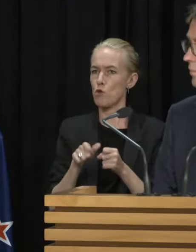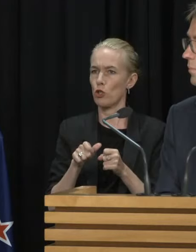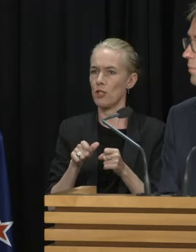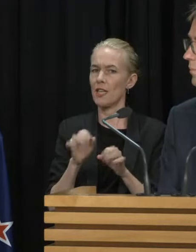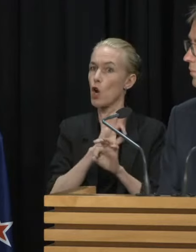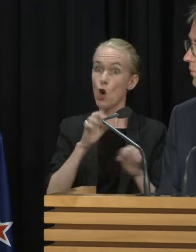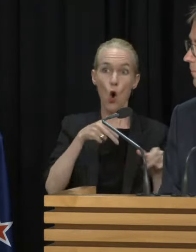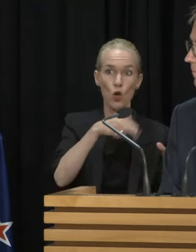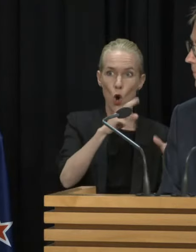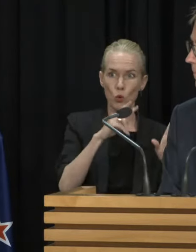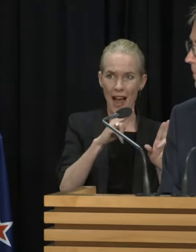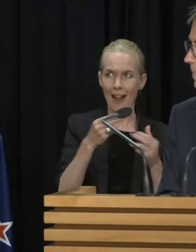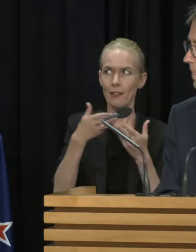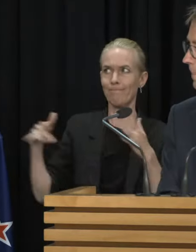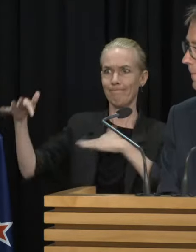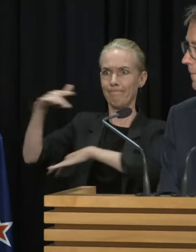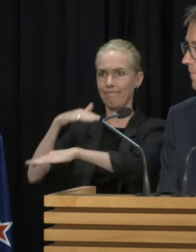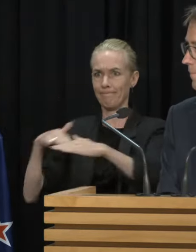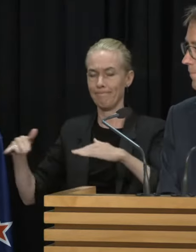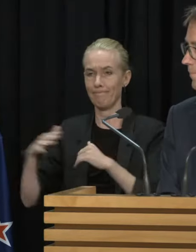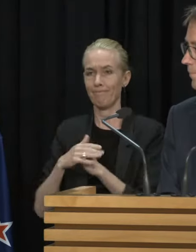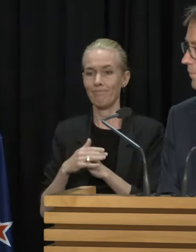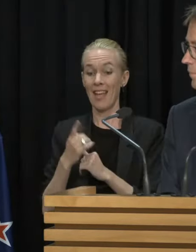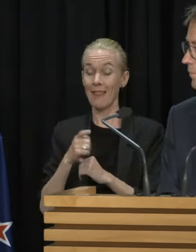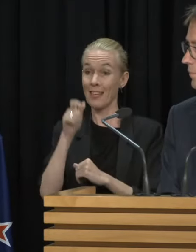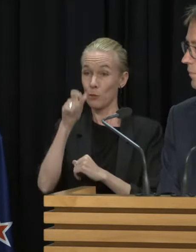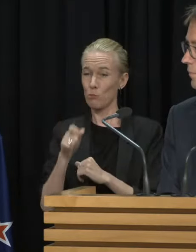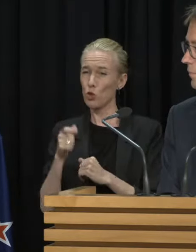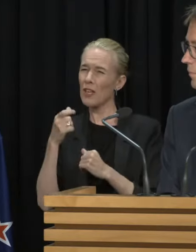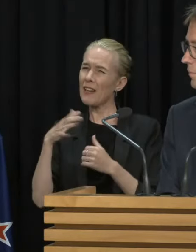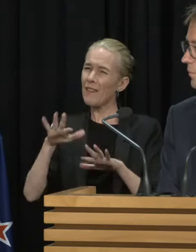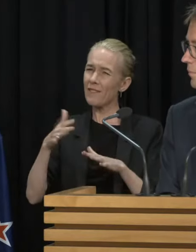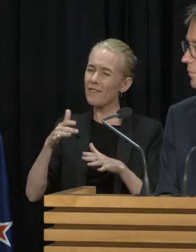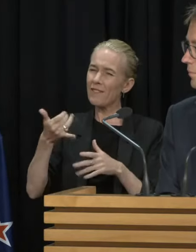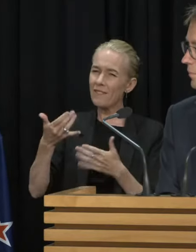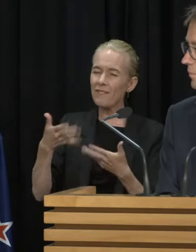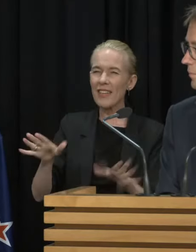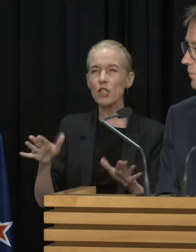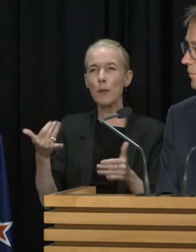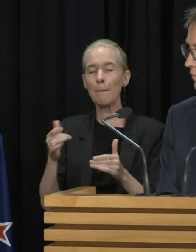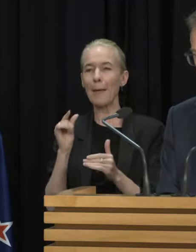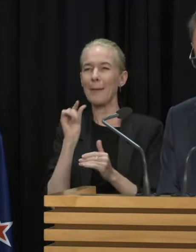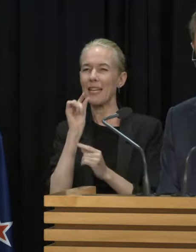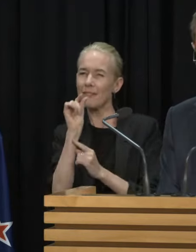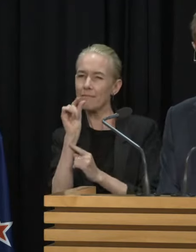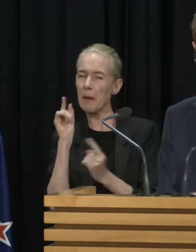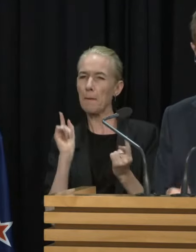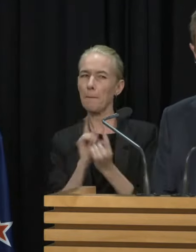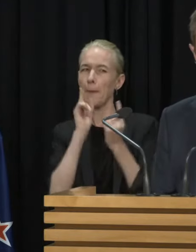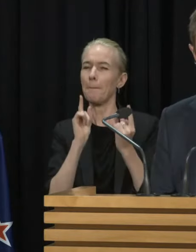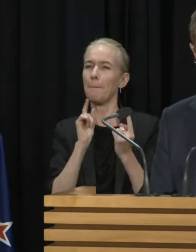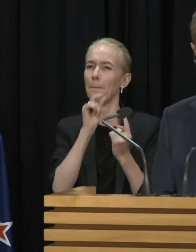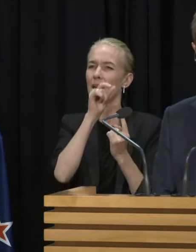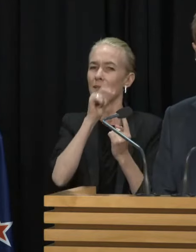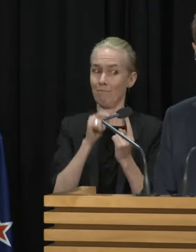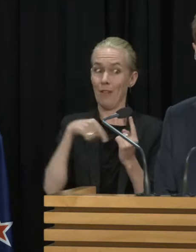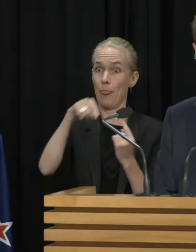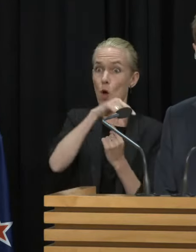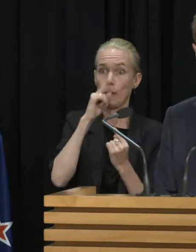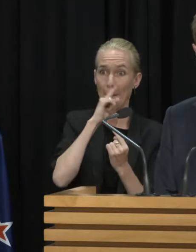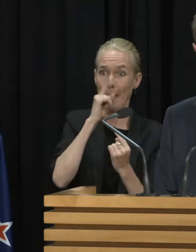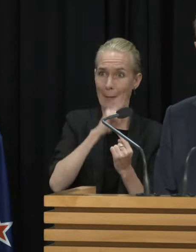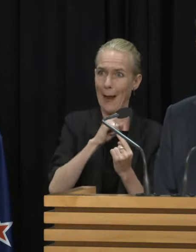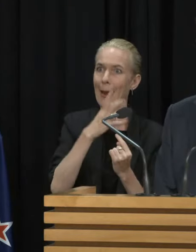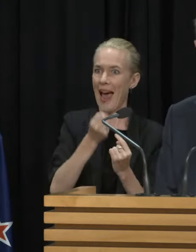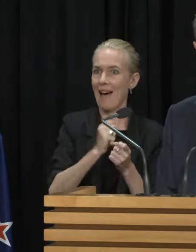plus contact of one of our original cases and also attends Papatoetoe High School. They had not returned to the